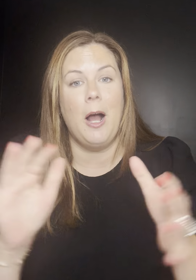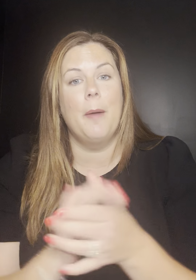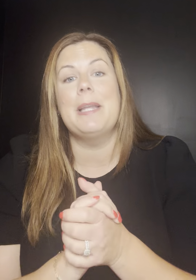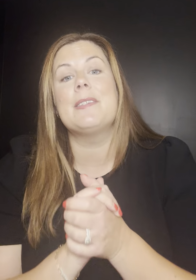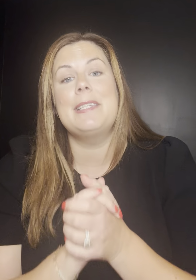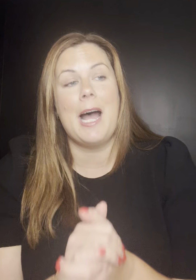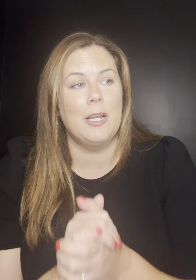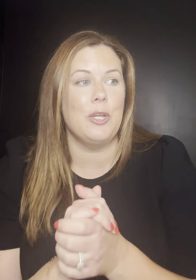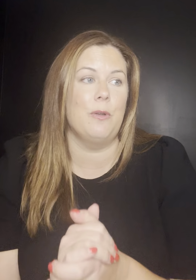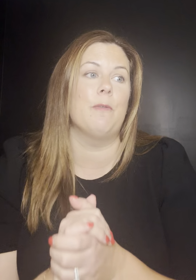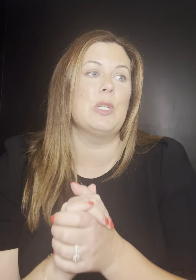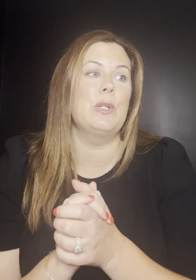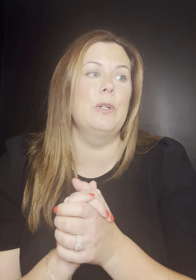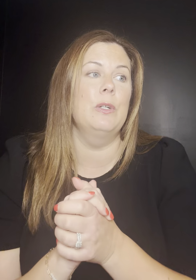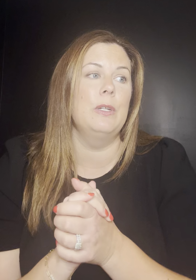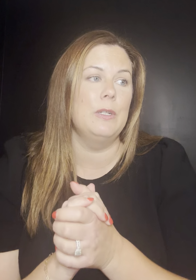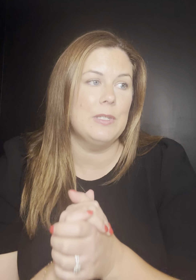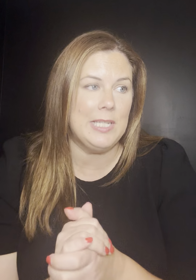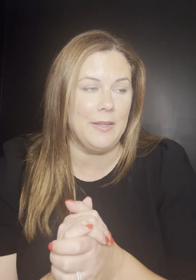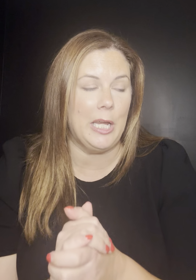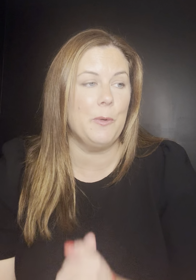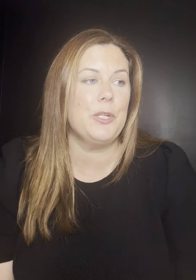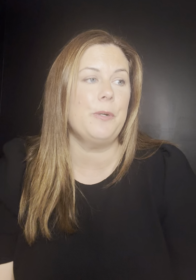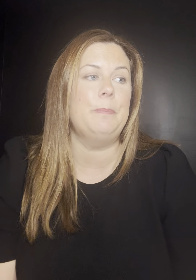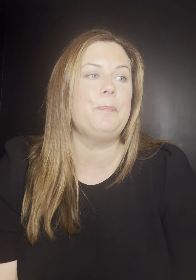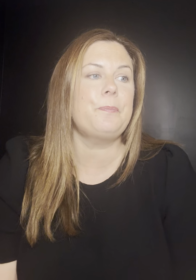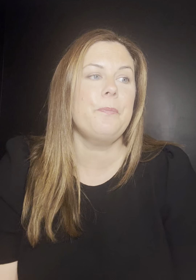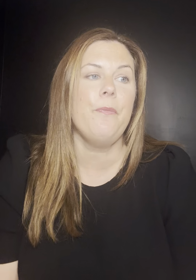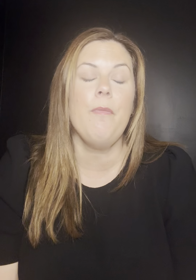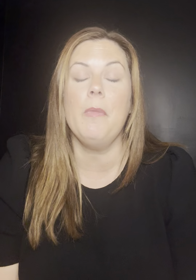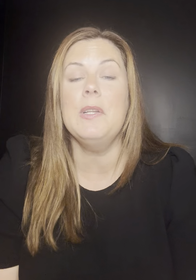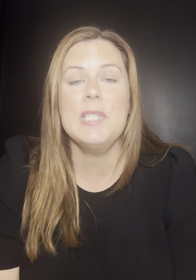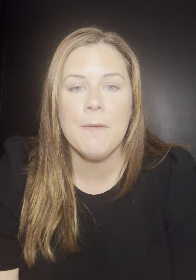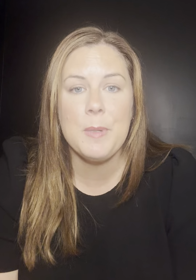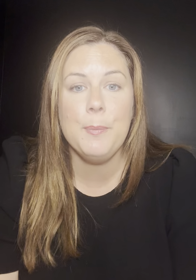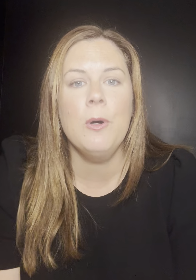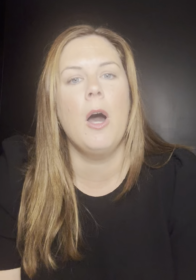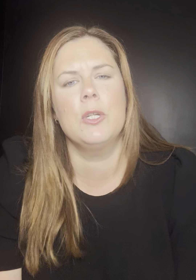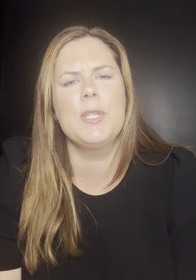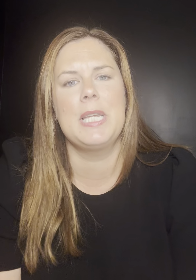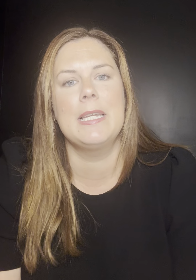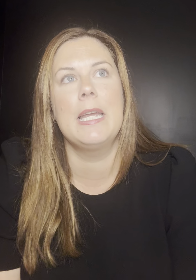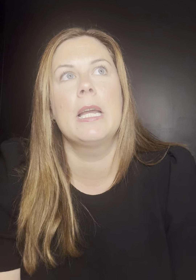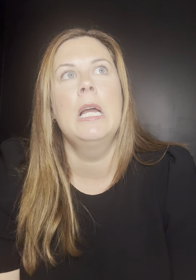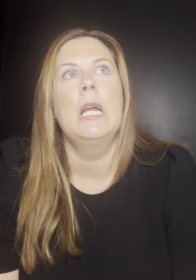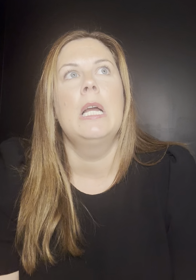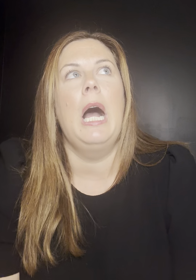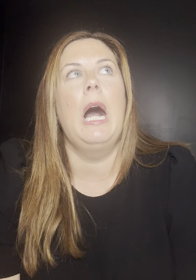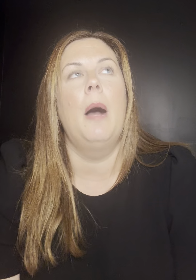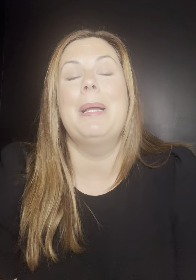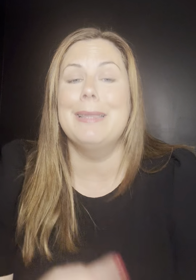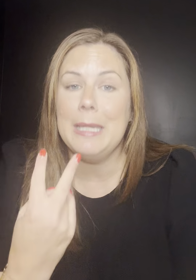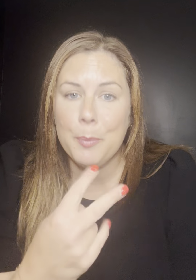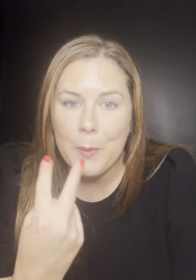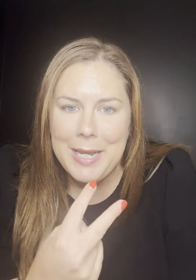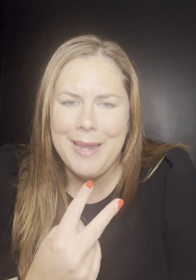It is not a universal sign language. Deaf people understanding lip reading,